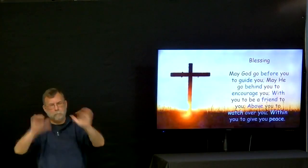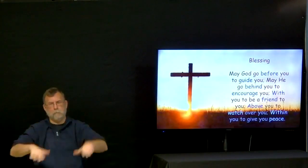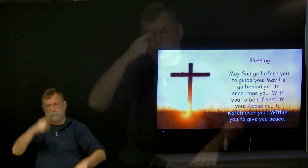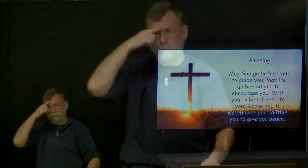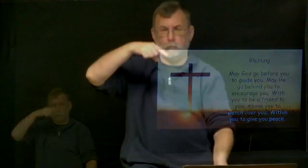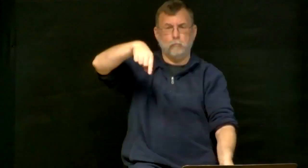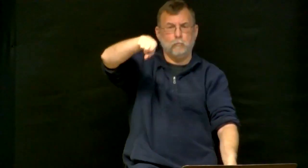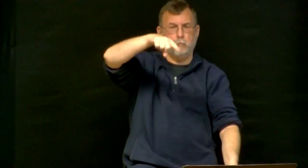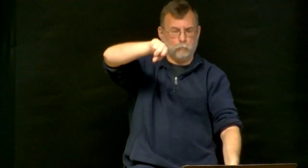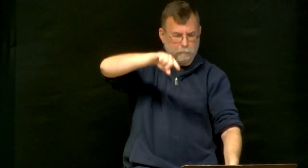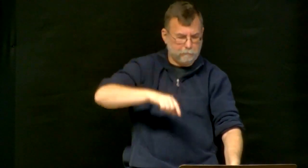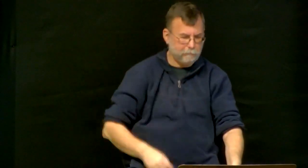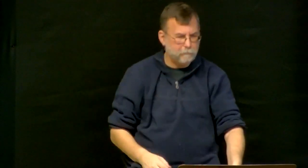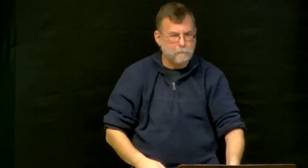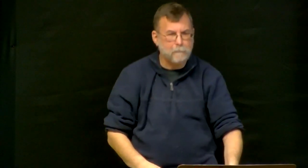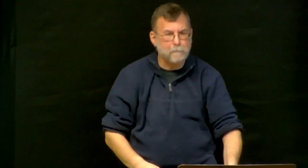And now the blessing for all of you today.